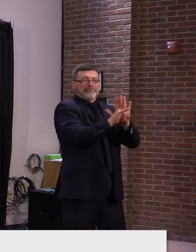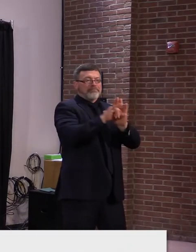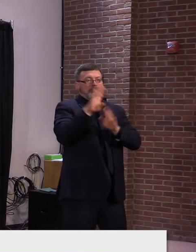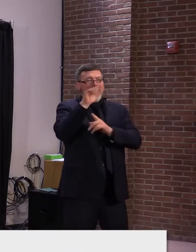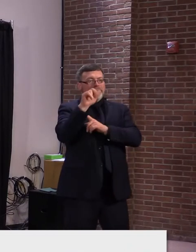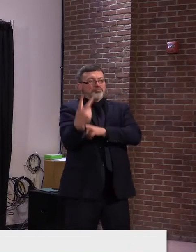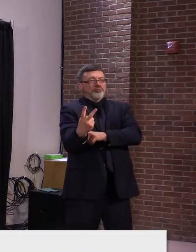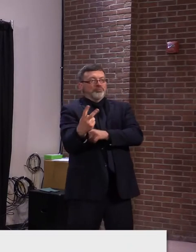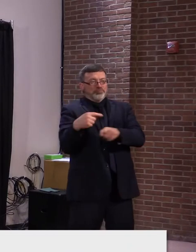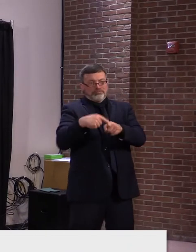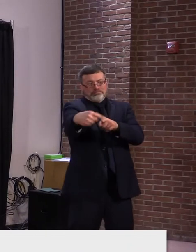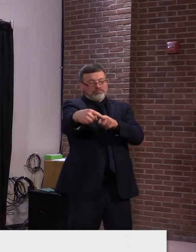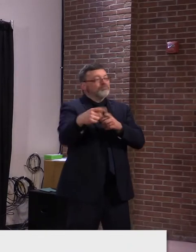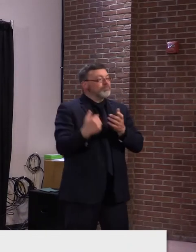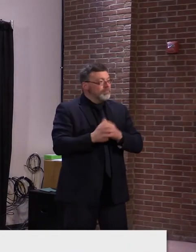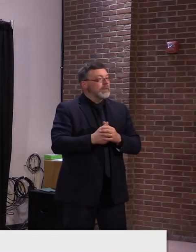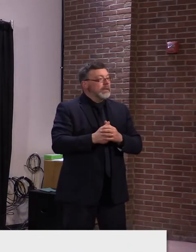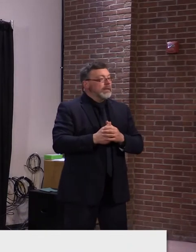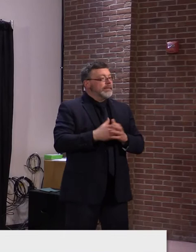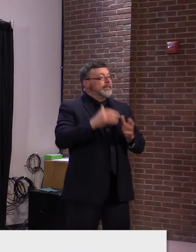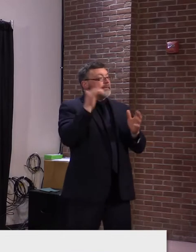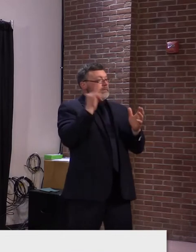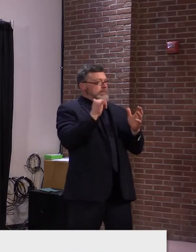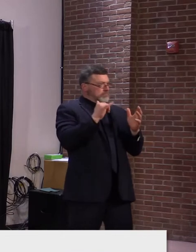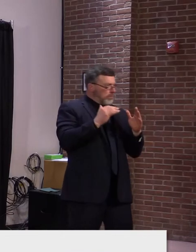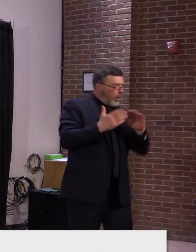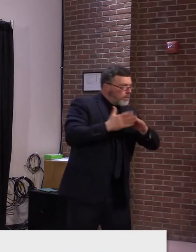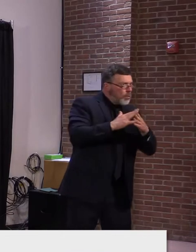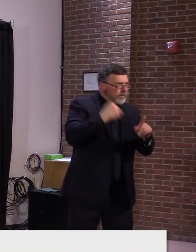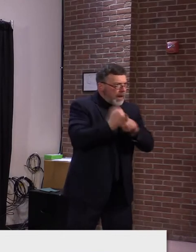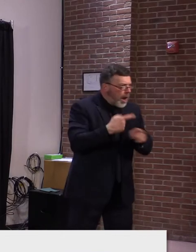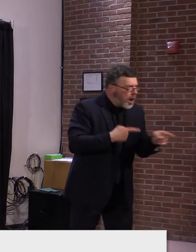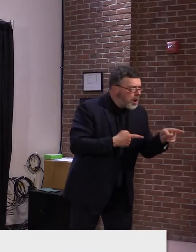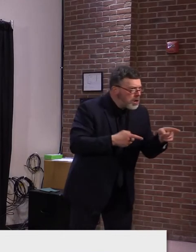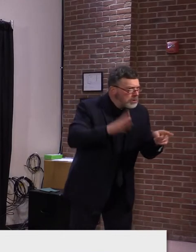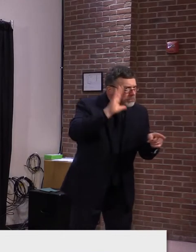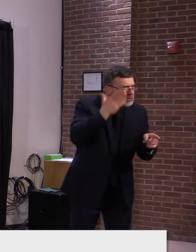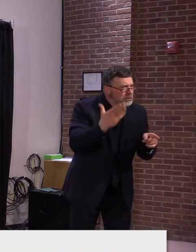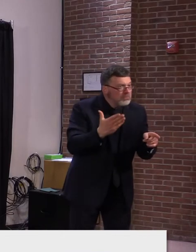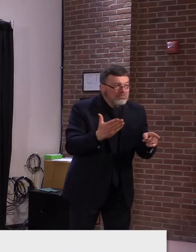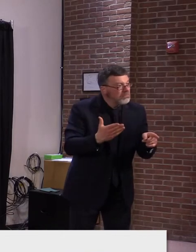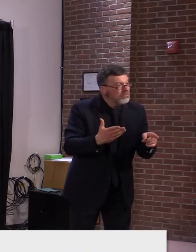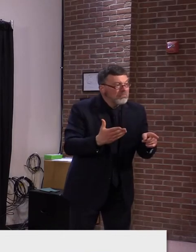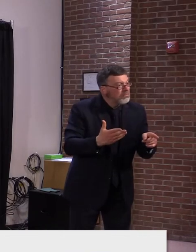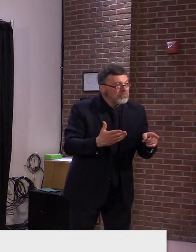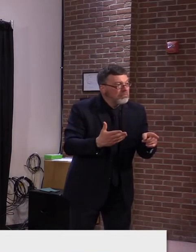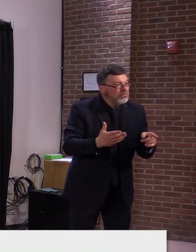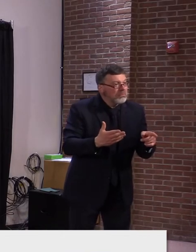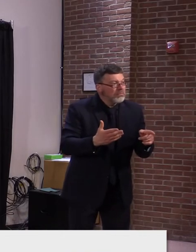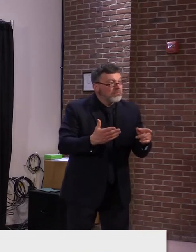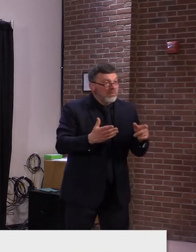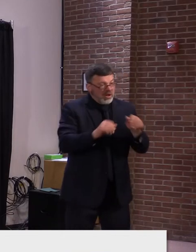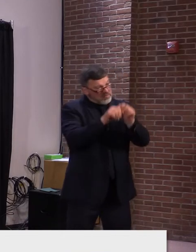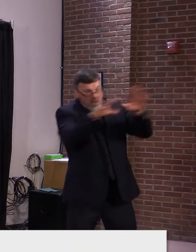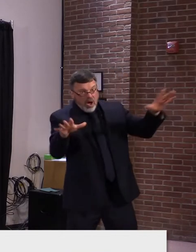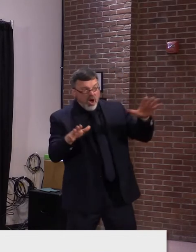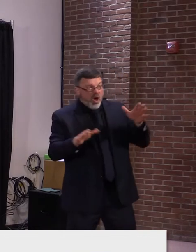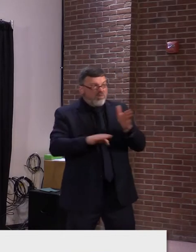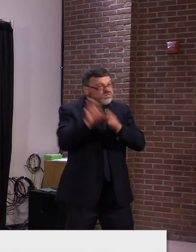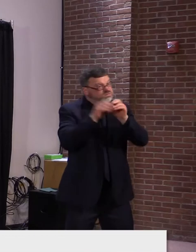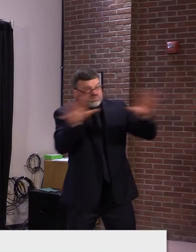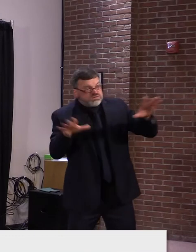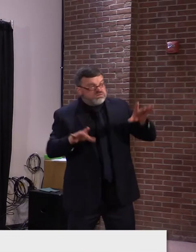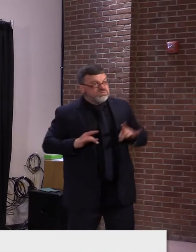been seeing any impact of that in terms of case rates around the state soaring, even in Chittenden